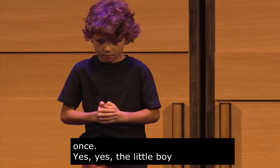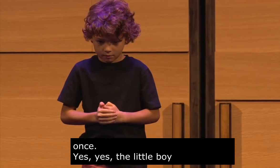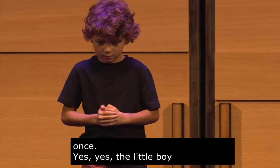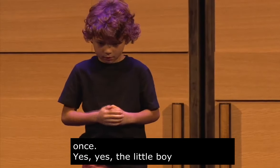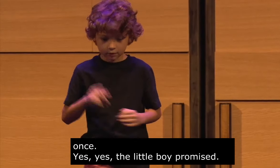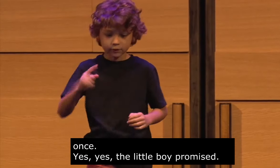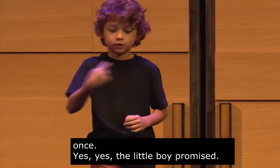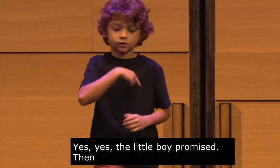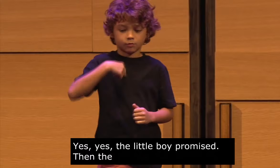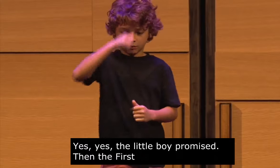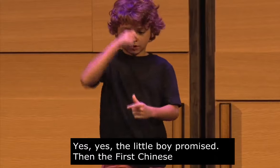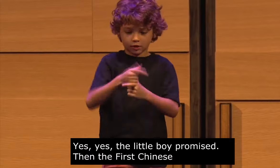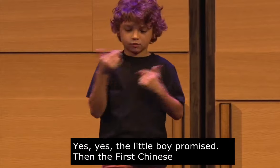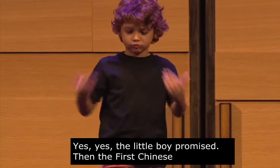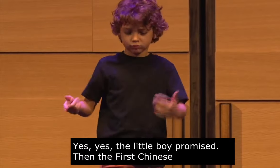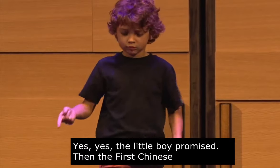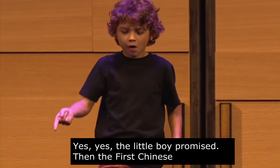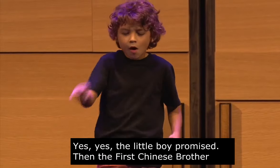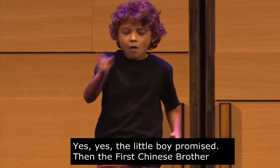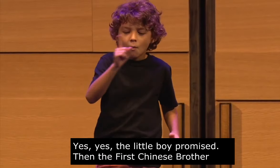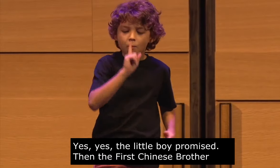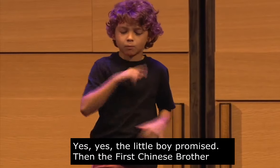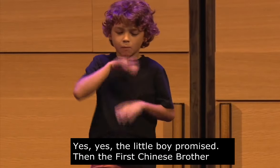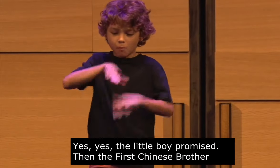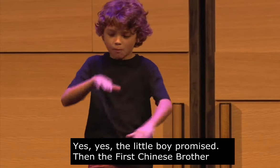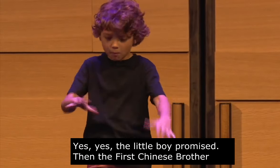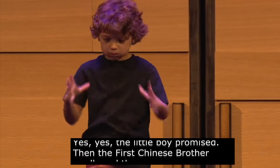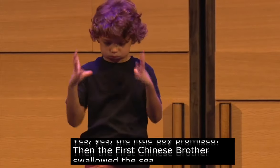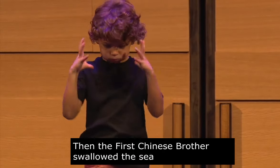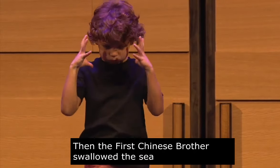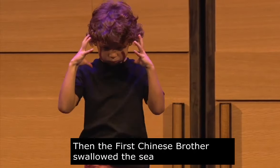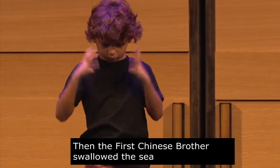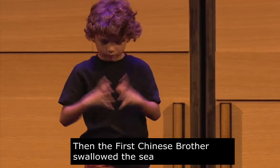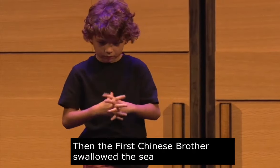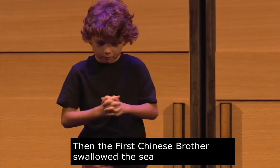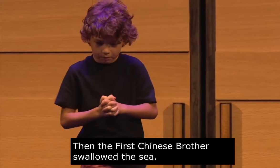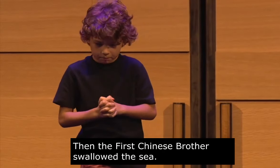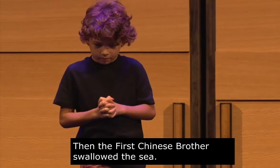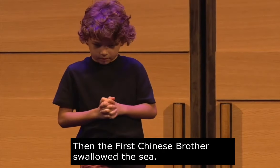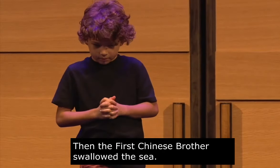promised. Then the first Chinese brother swallowed the sea.